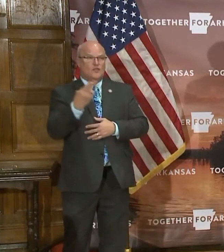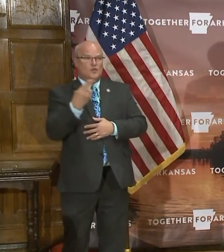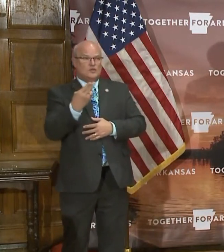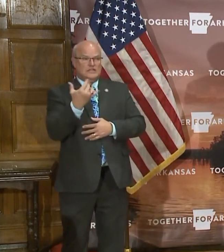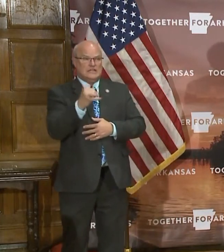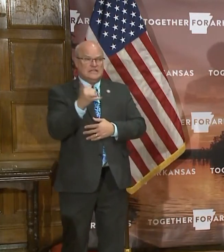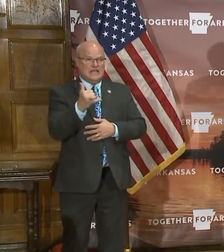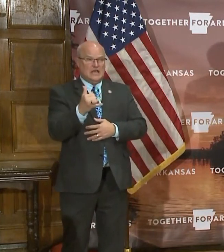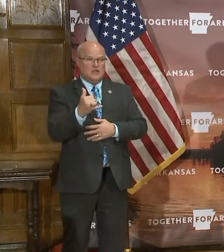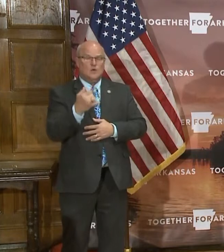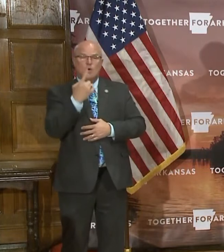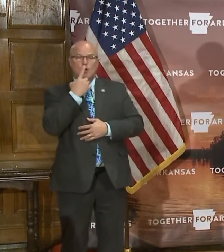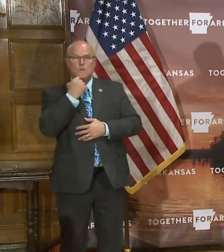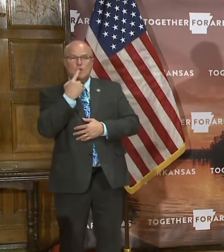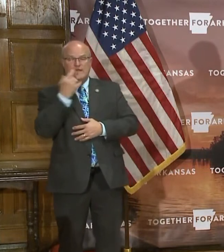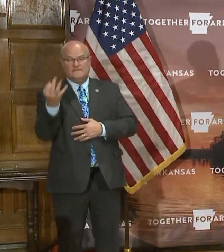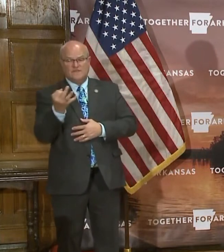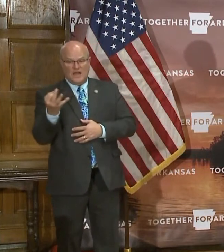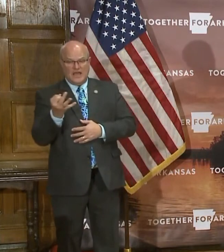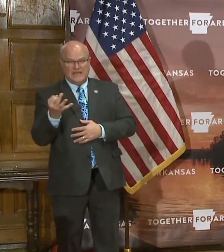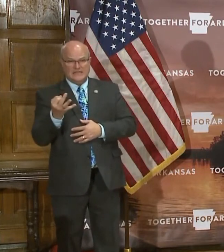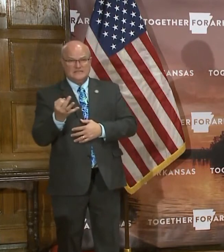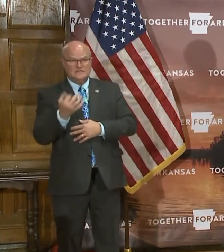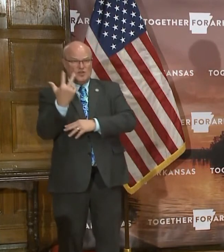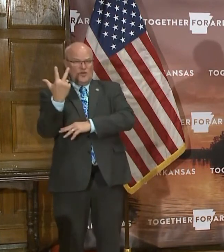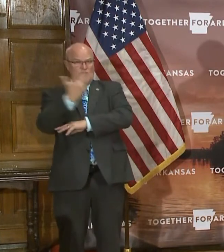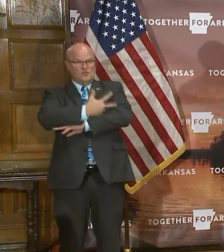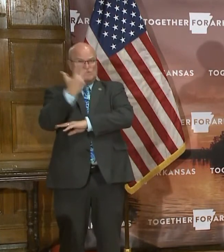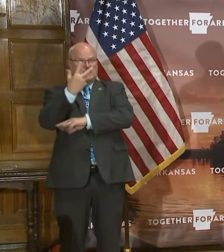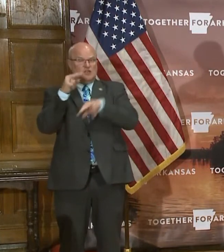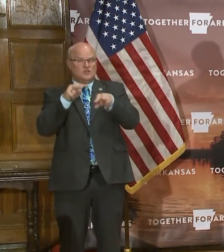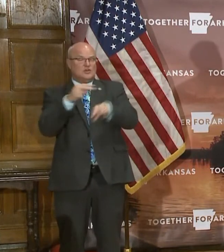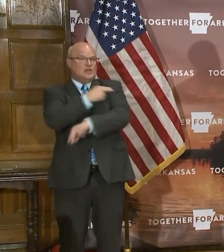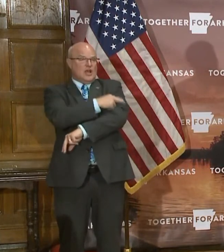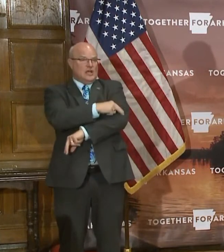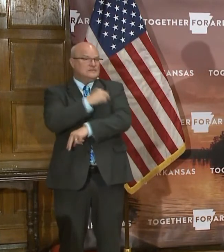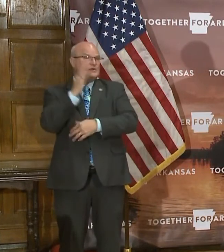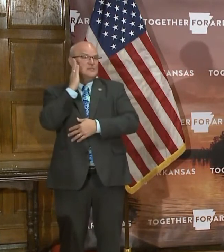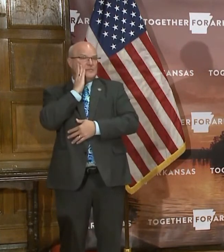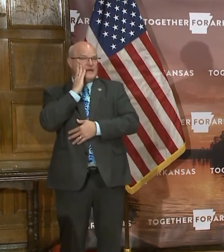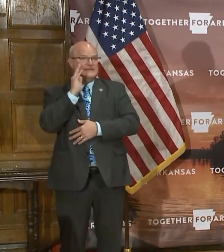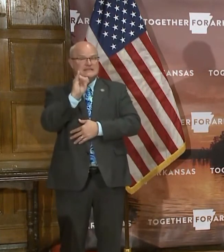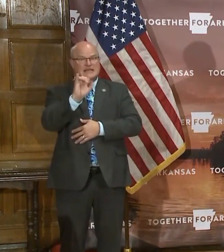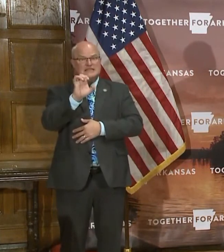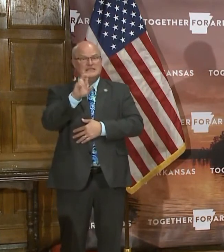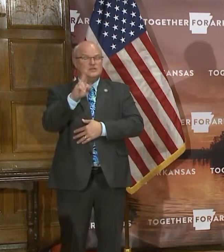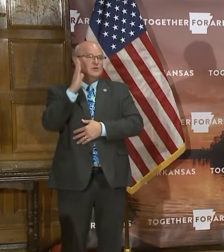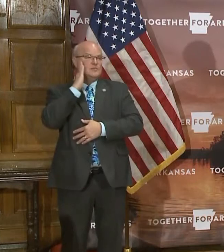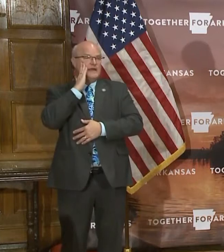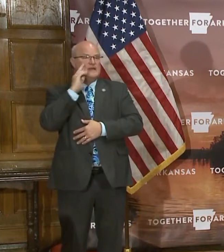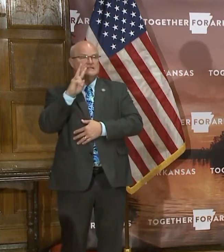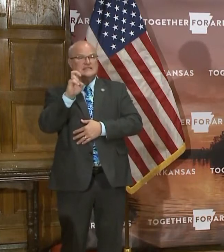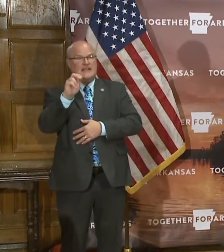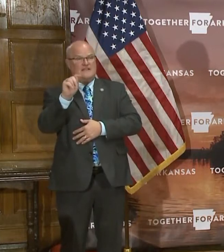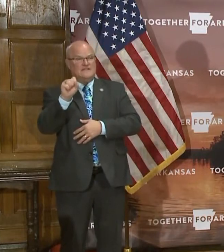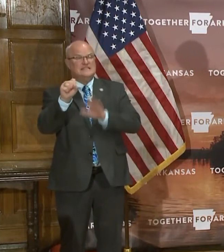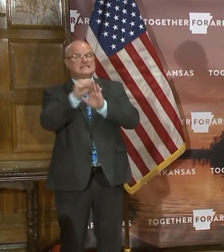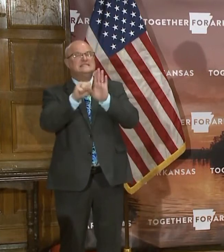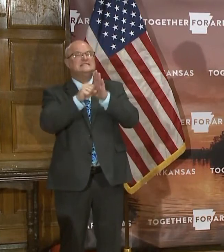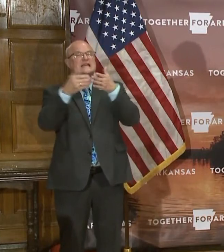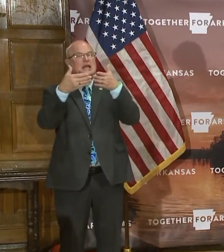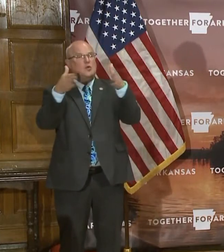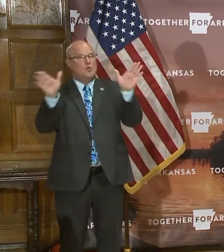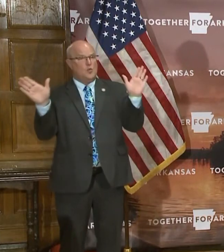in yellow, and red is Friday. So a 3-day look at both hospital beds, ICU beds, and ventilators